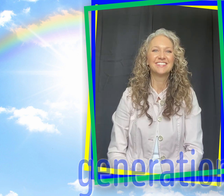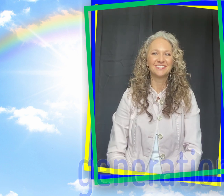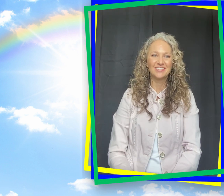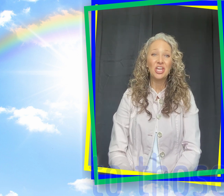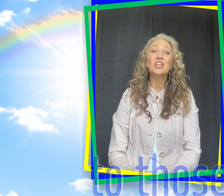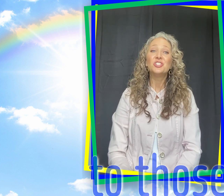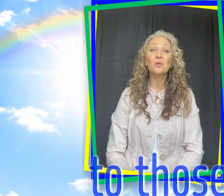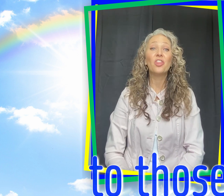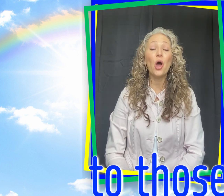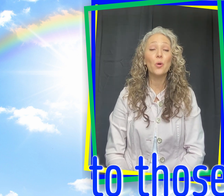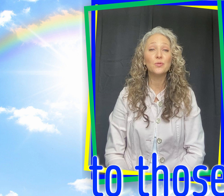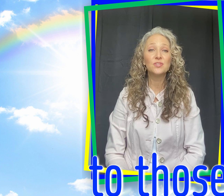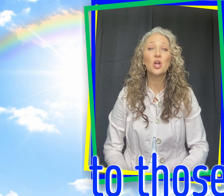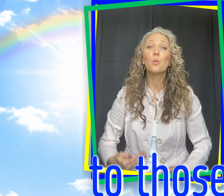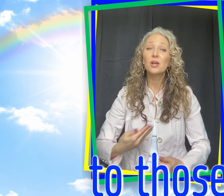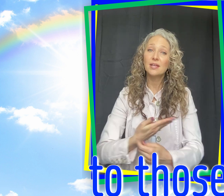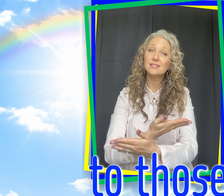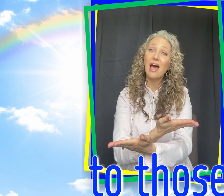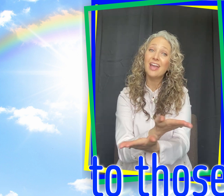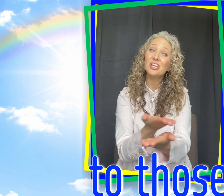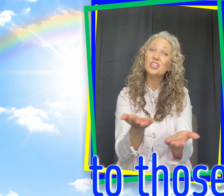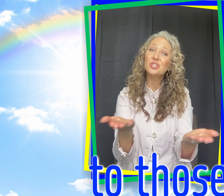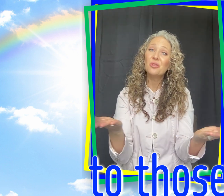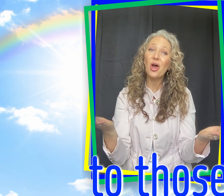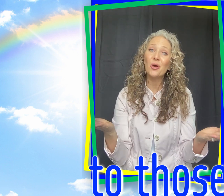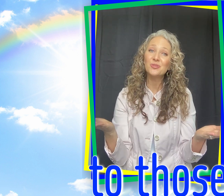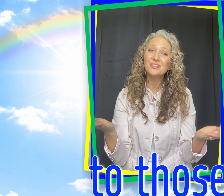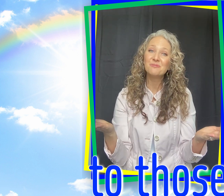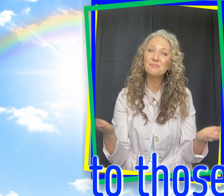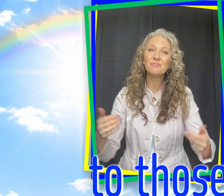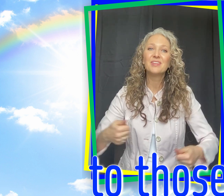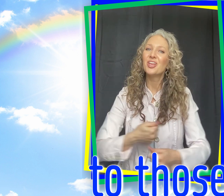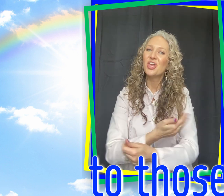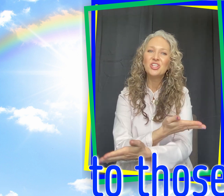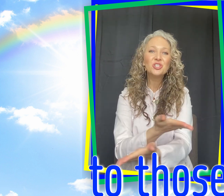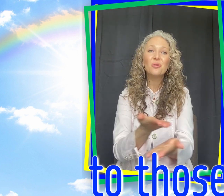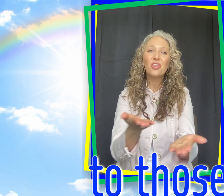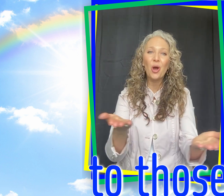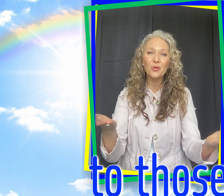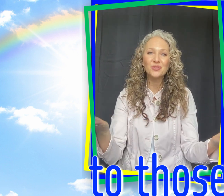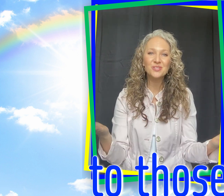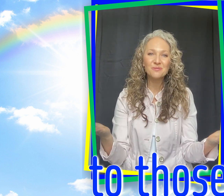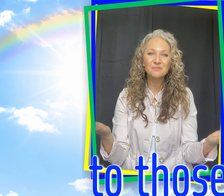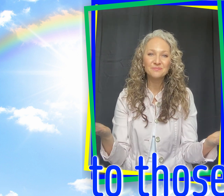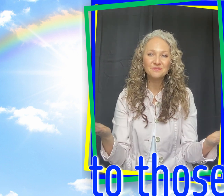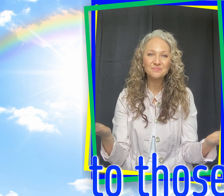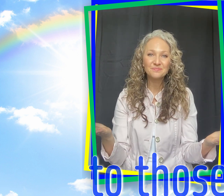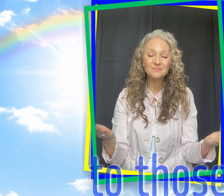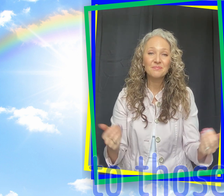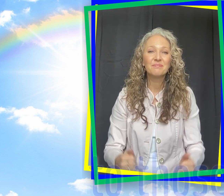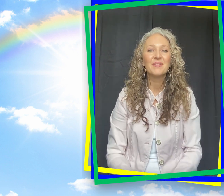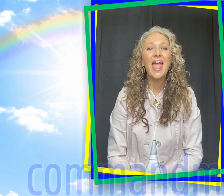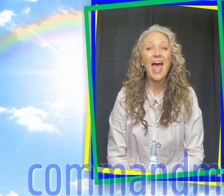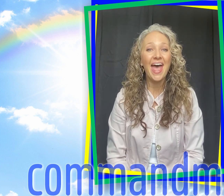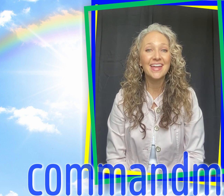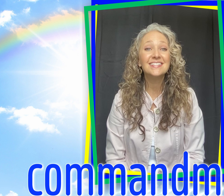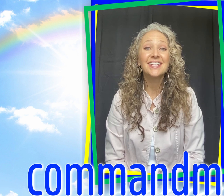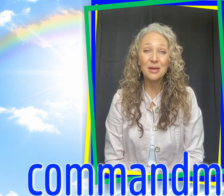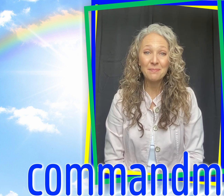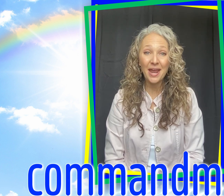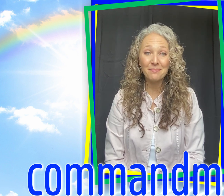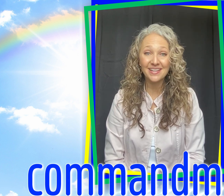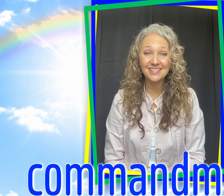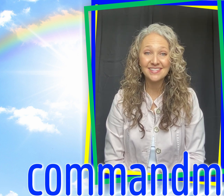generation. To those. We're going to sign to those. To those.